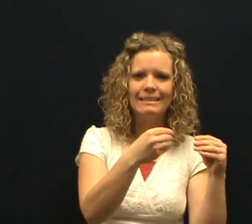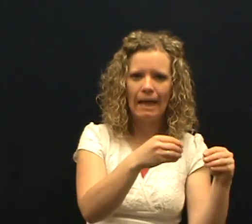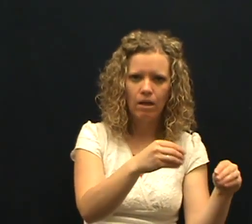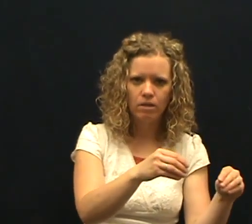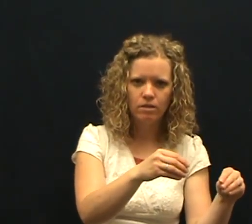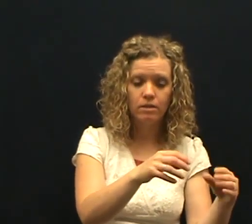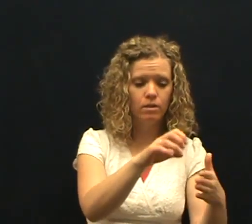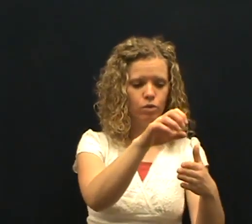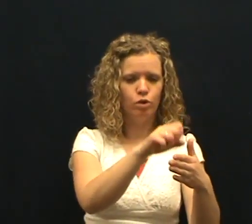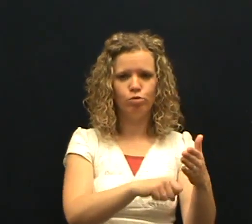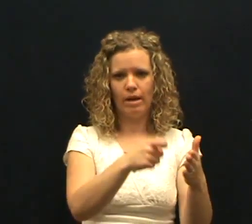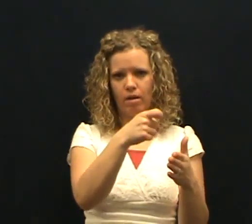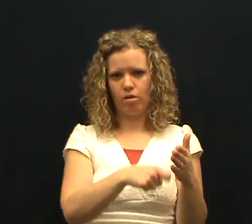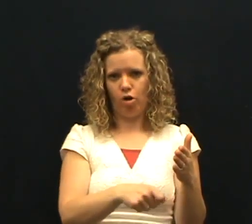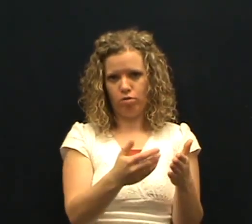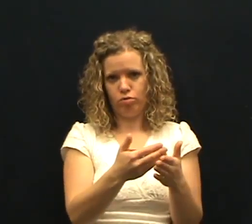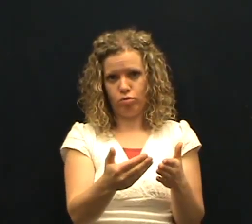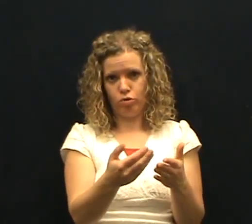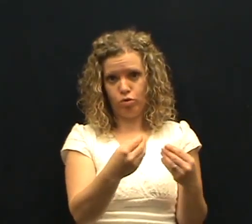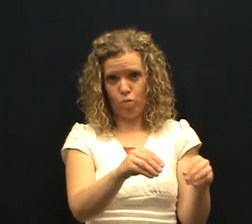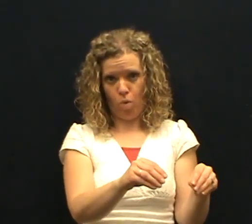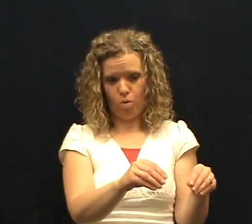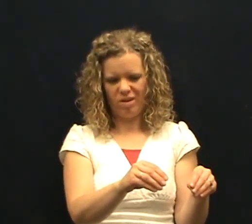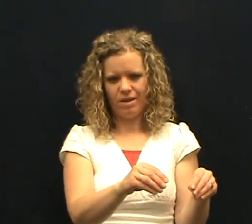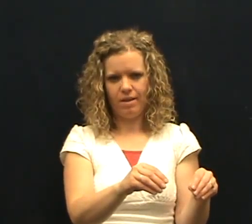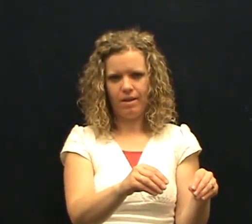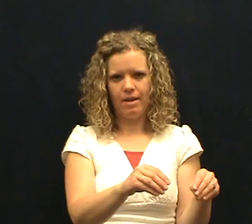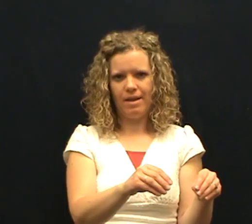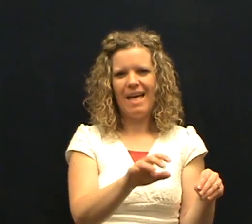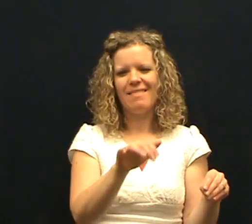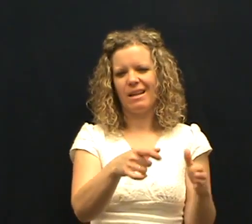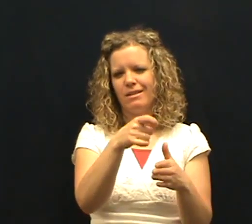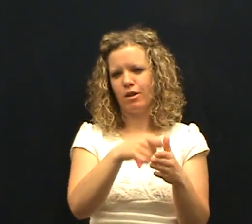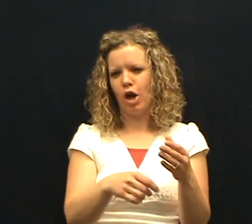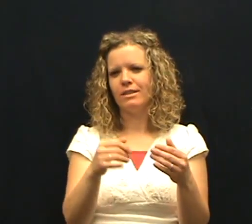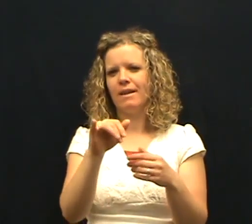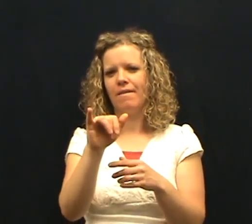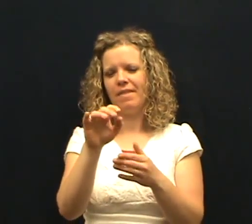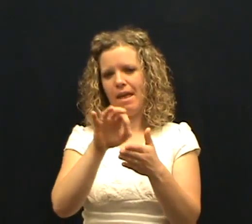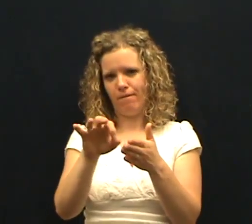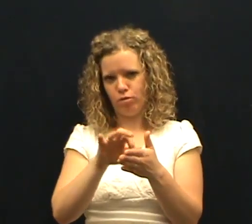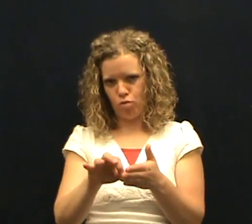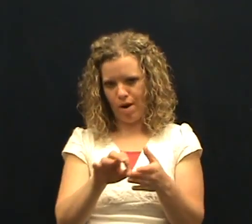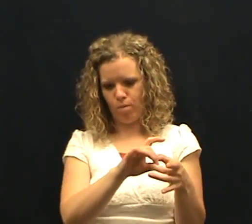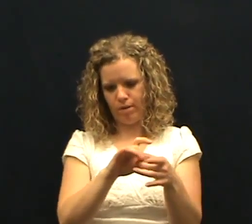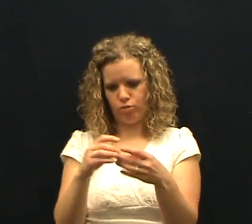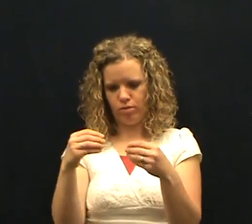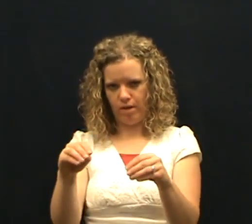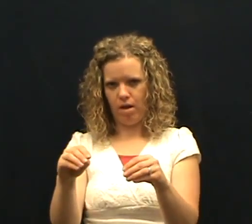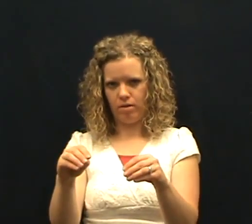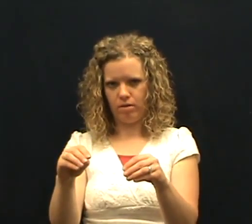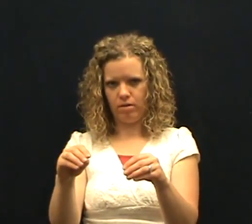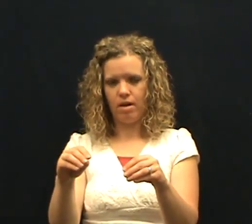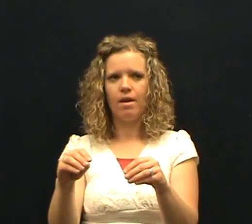of goods sold, which is the cost of the inventory related to those sales, and we show this thing we call gross profit. Now, a